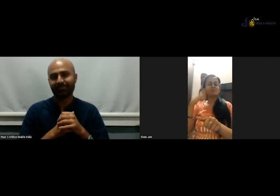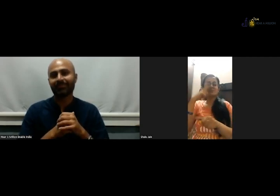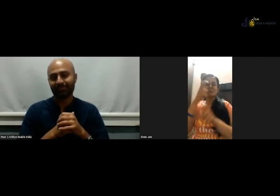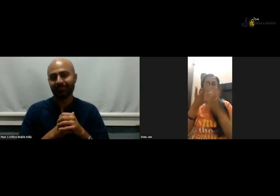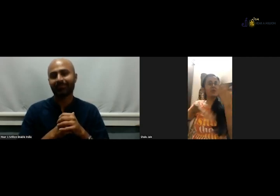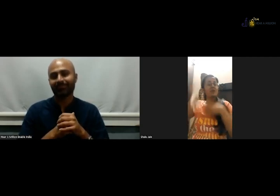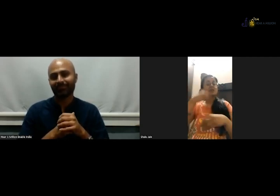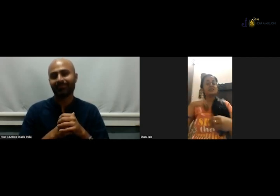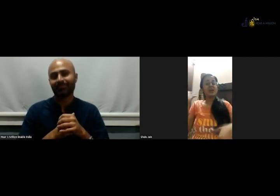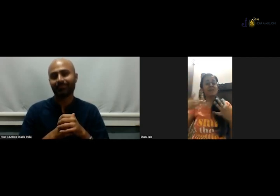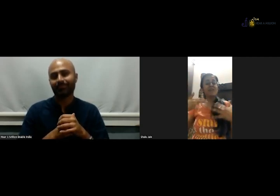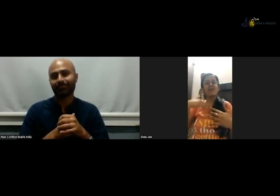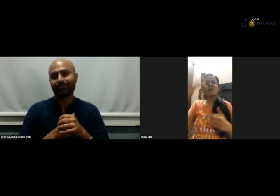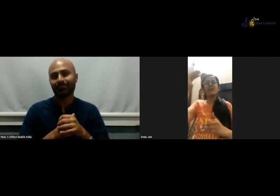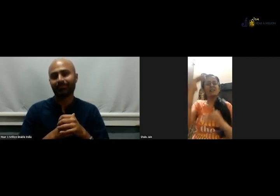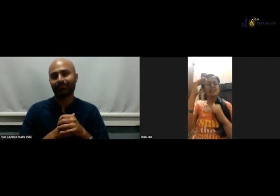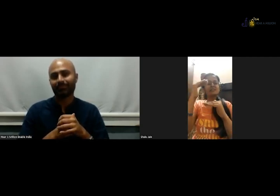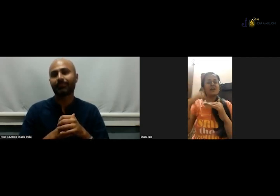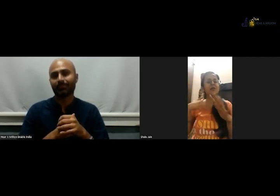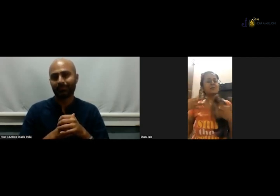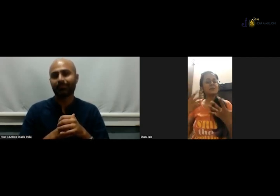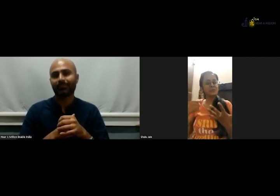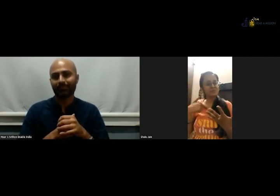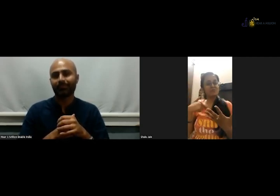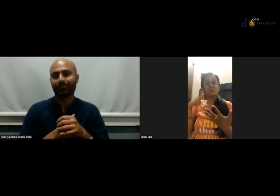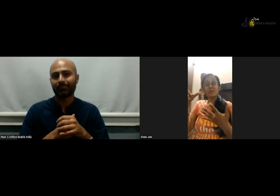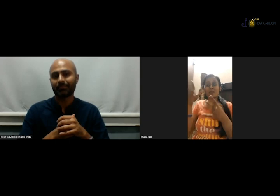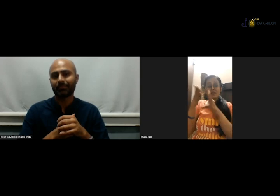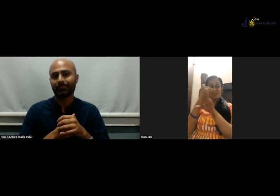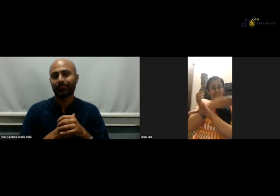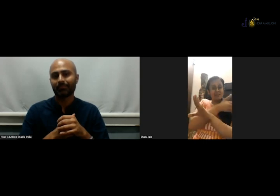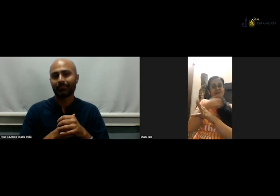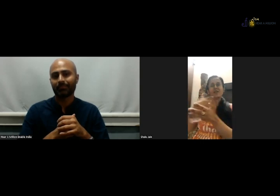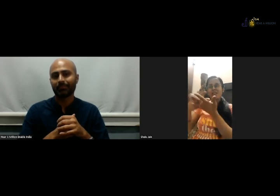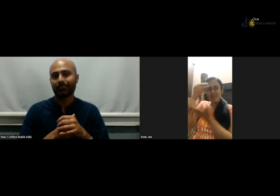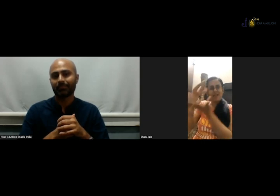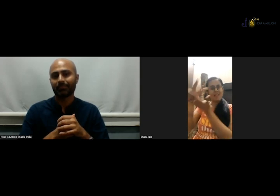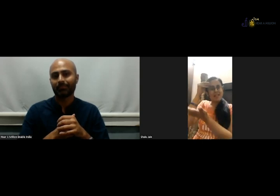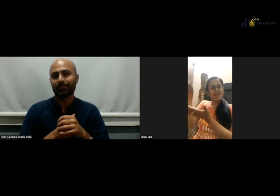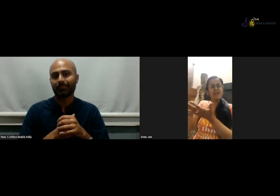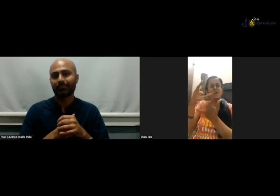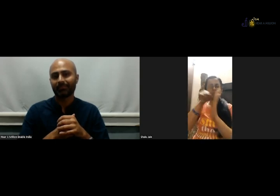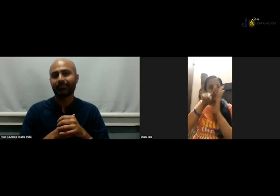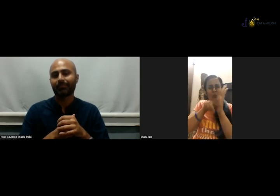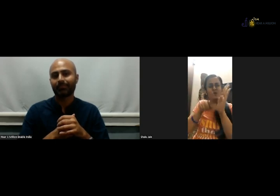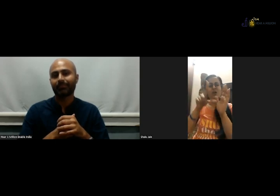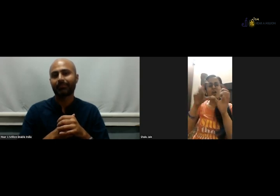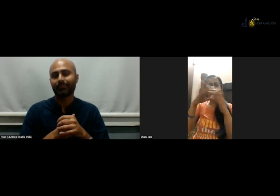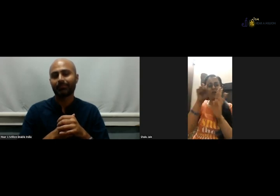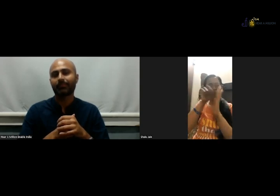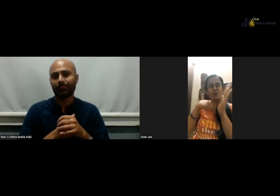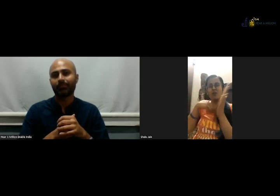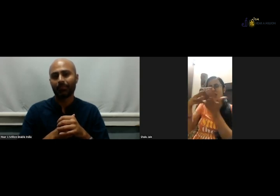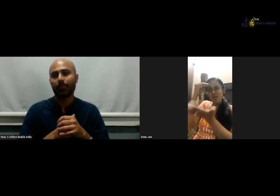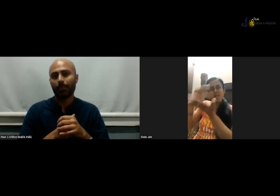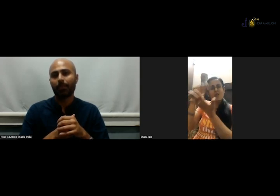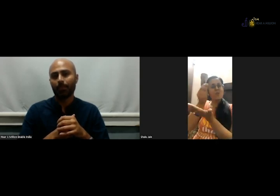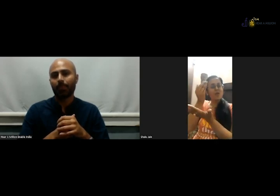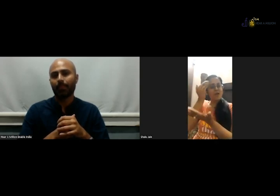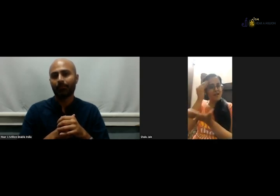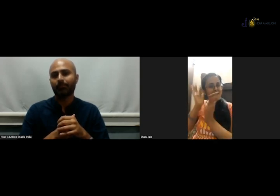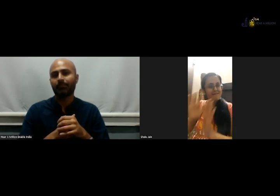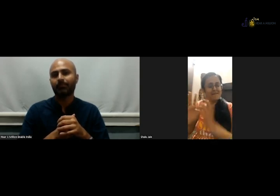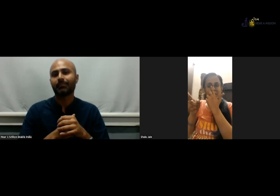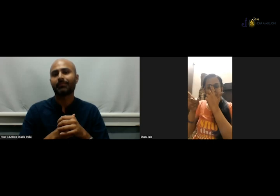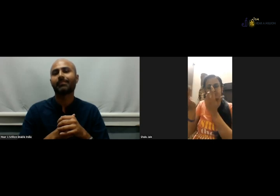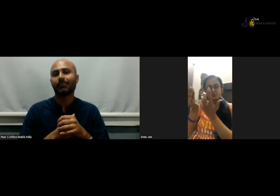she was a role model for every one of us. So I learned a lot of things from her about